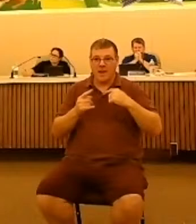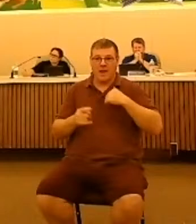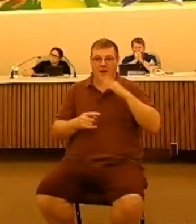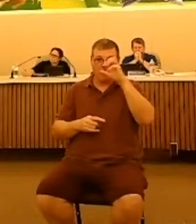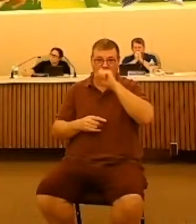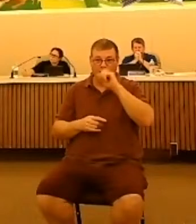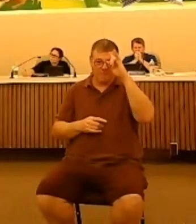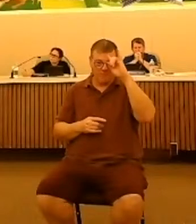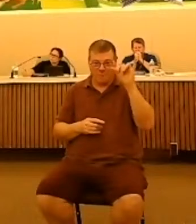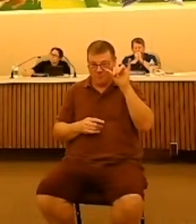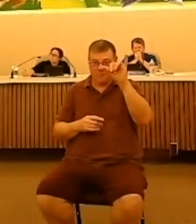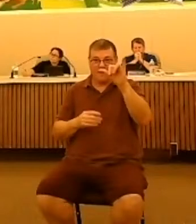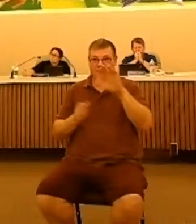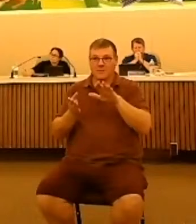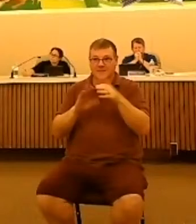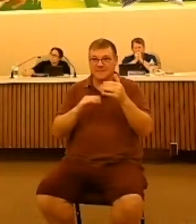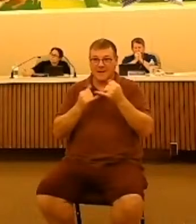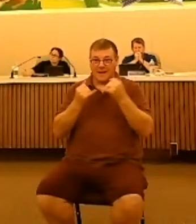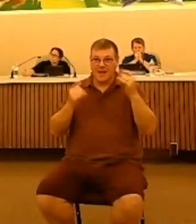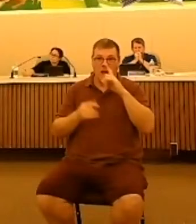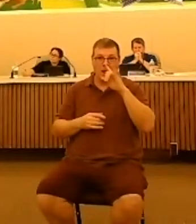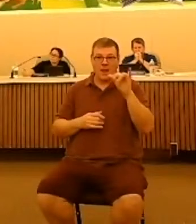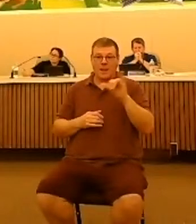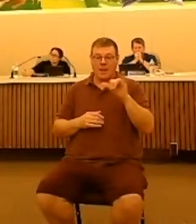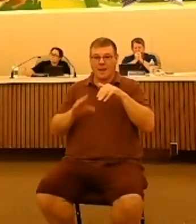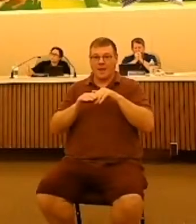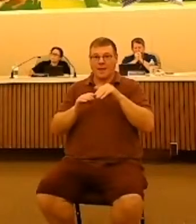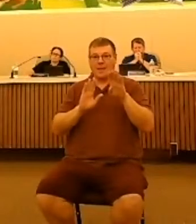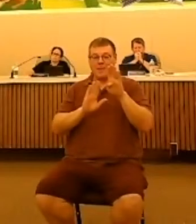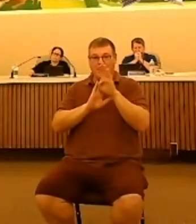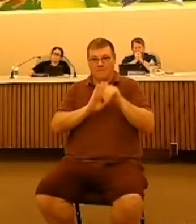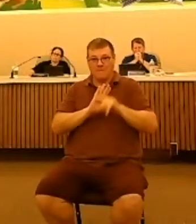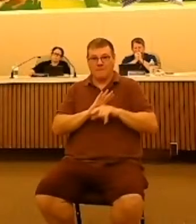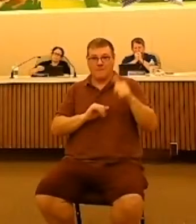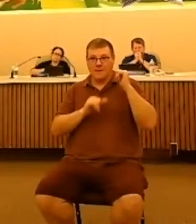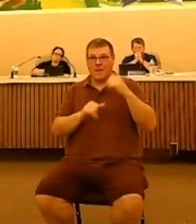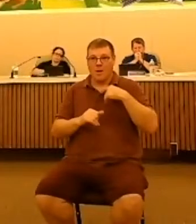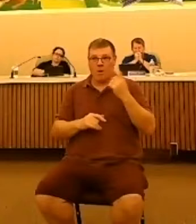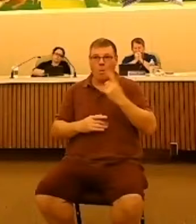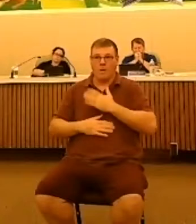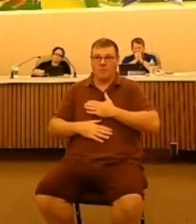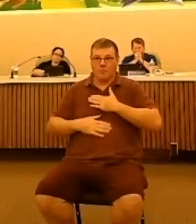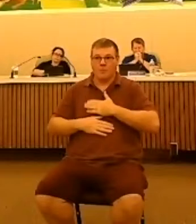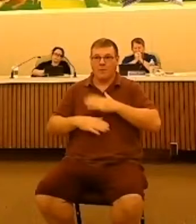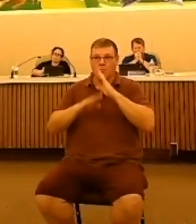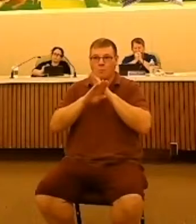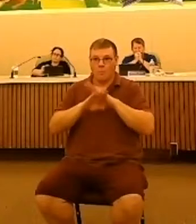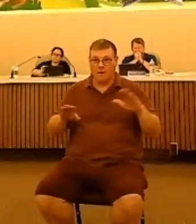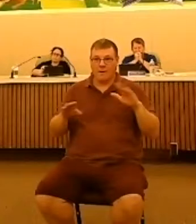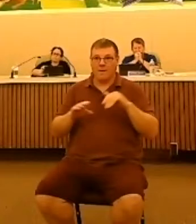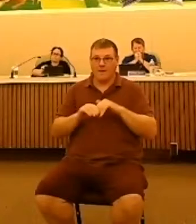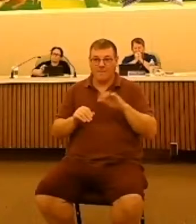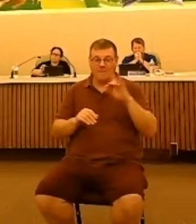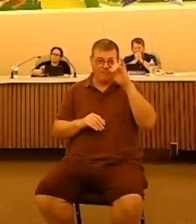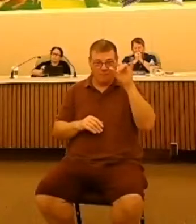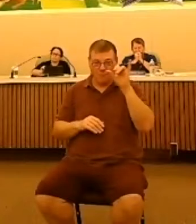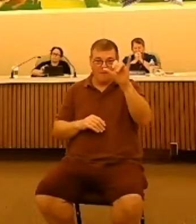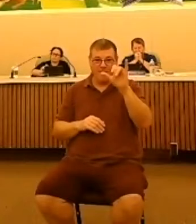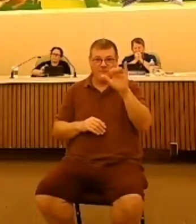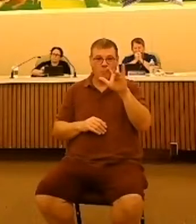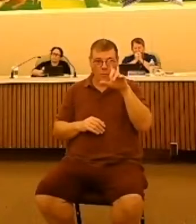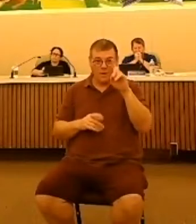a forever dead end, just as if in the back of our yard, we've always appreciated the quietness of the forever wild, so it